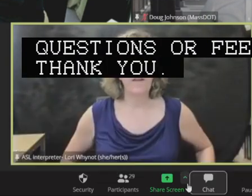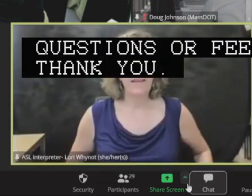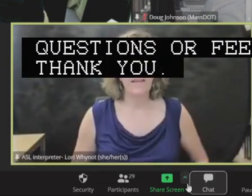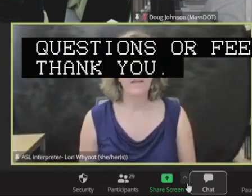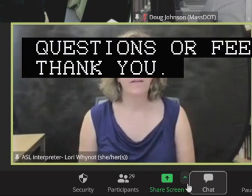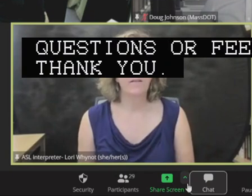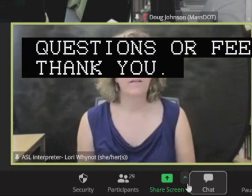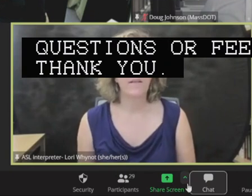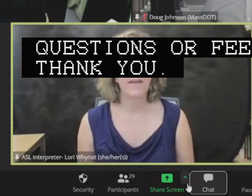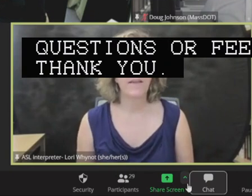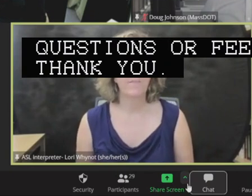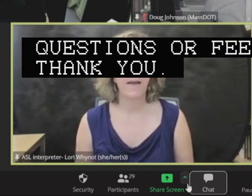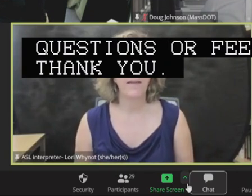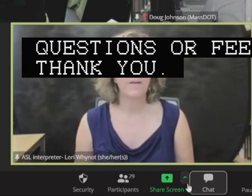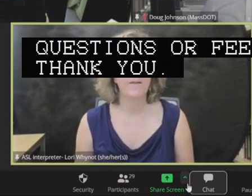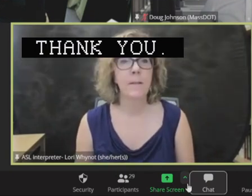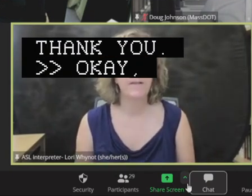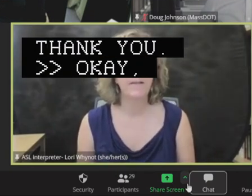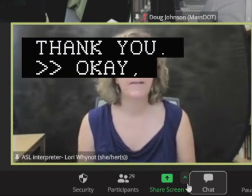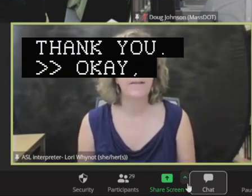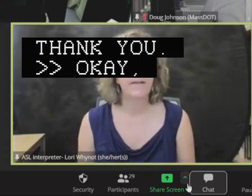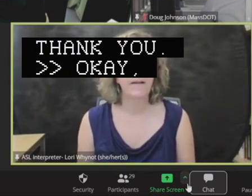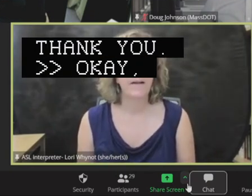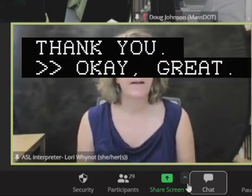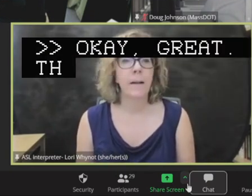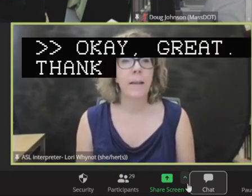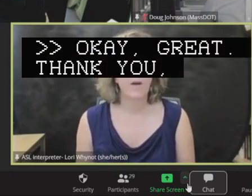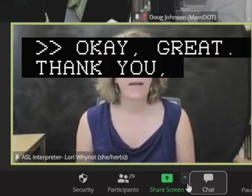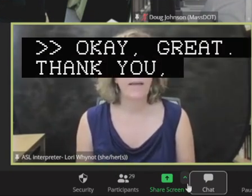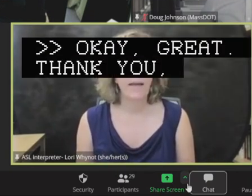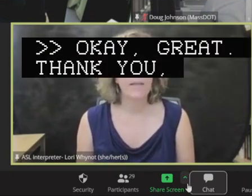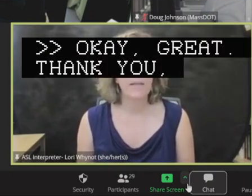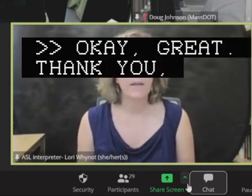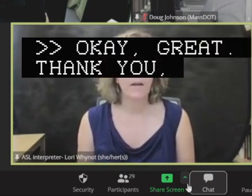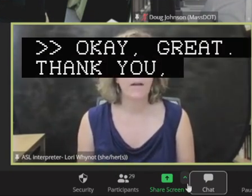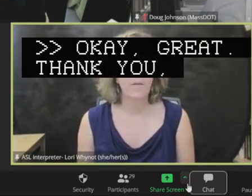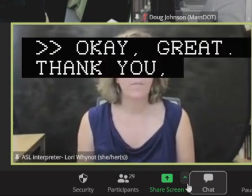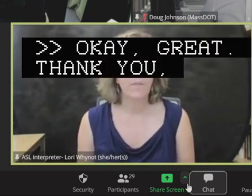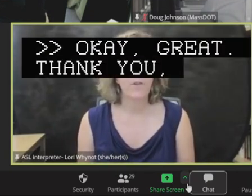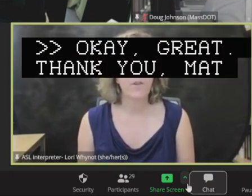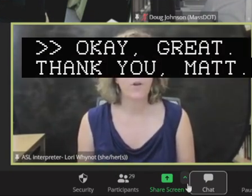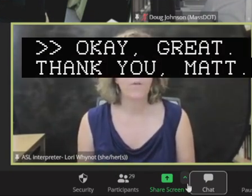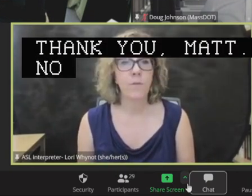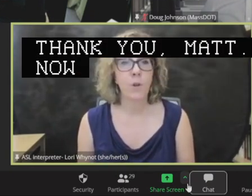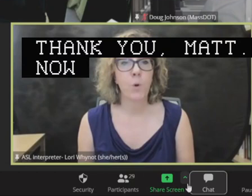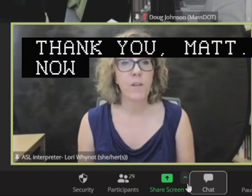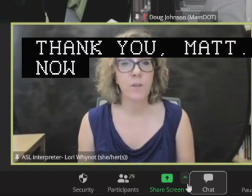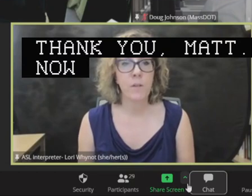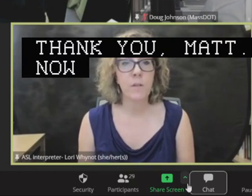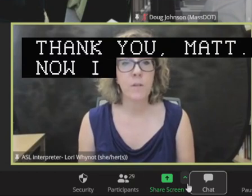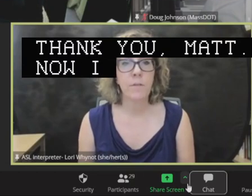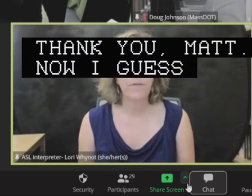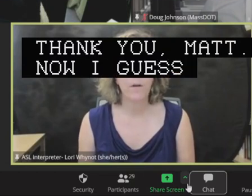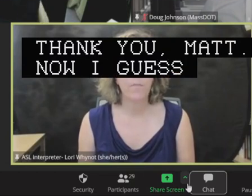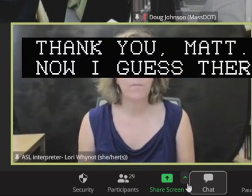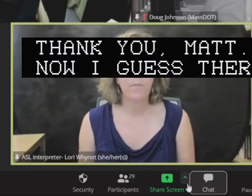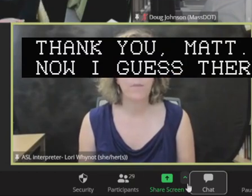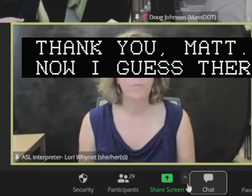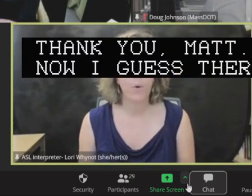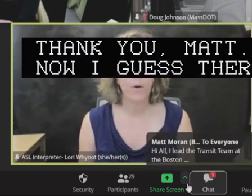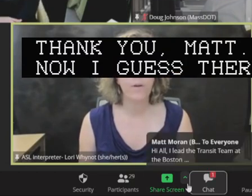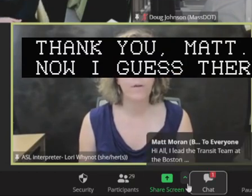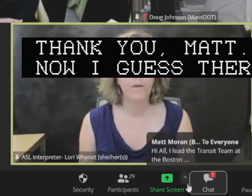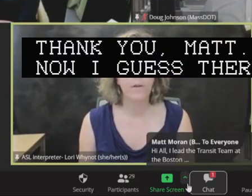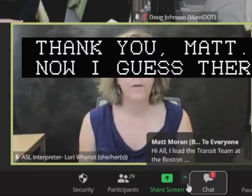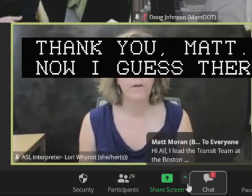Okay, great. Thank you, Matt. Now, I guess there's no further questions from